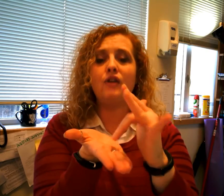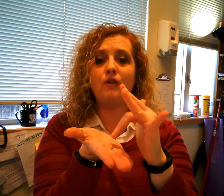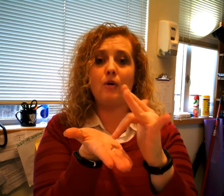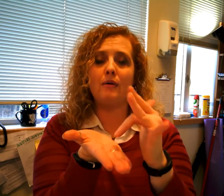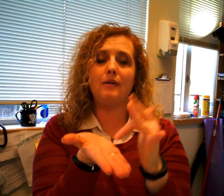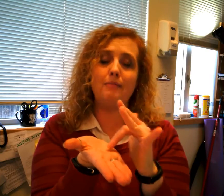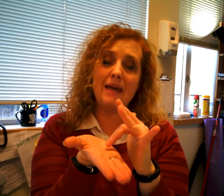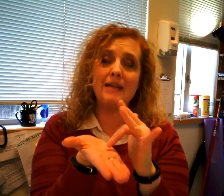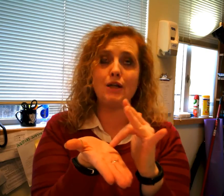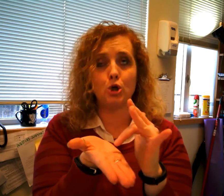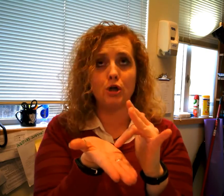so medicine-er,